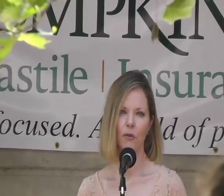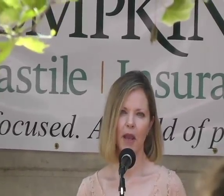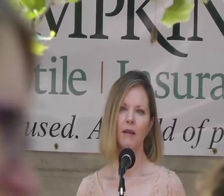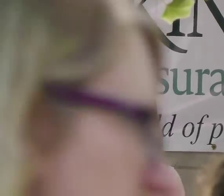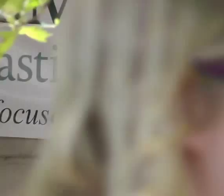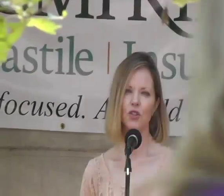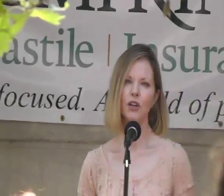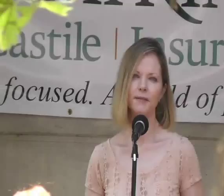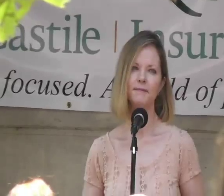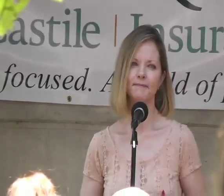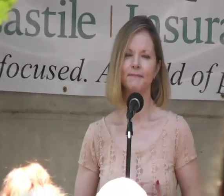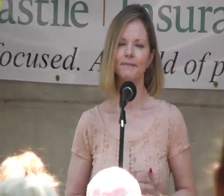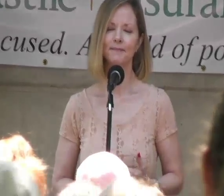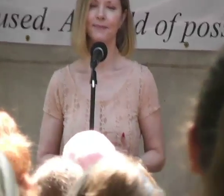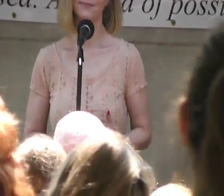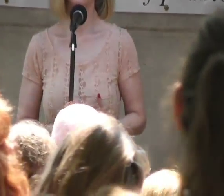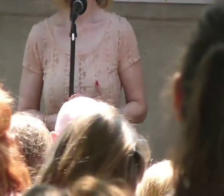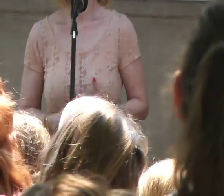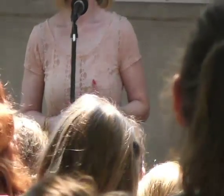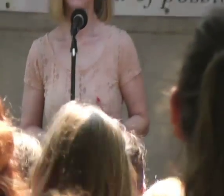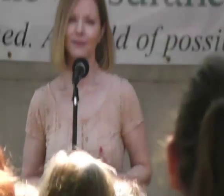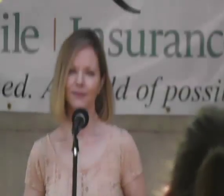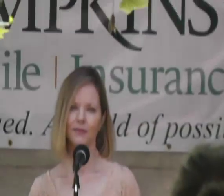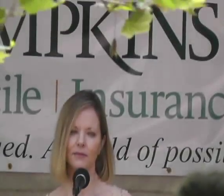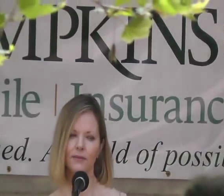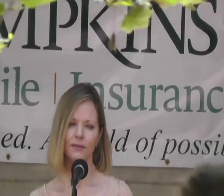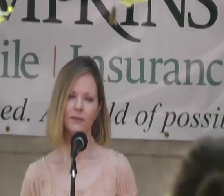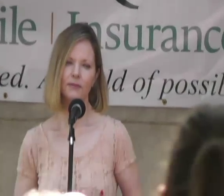challenge for me. It's good.